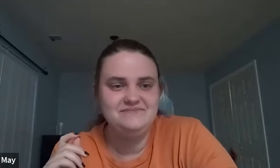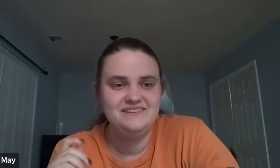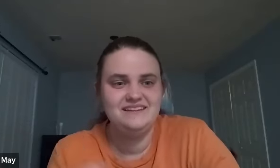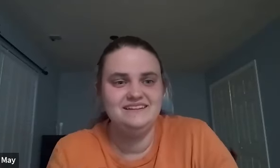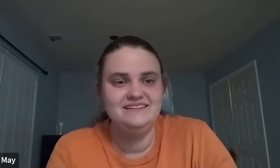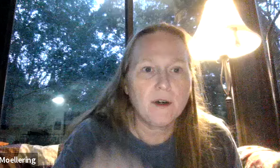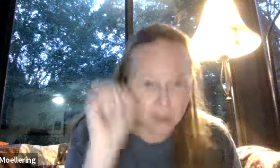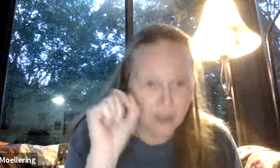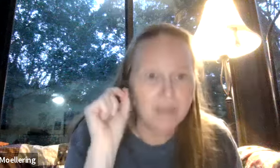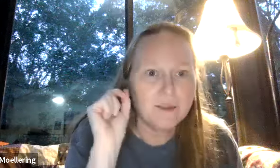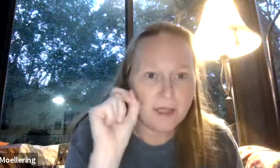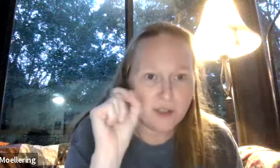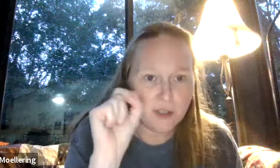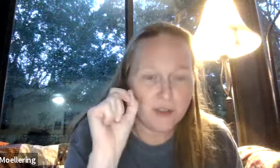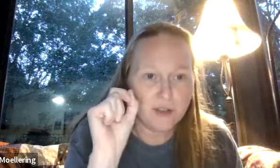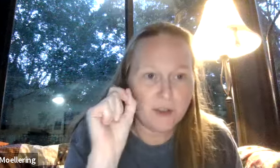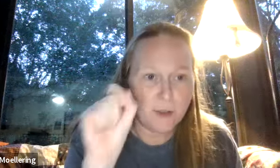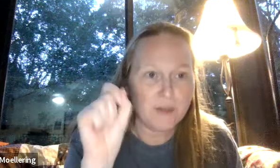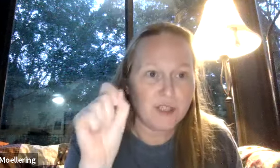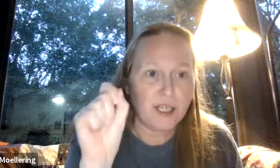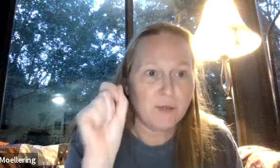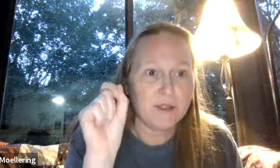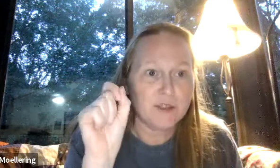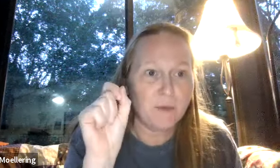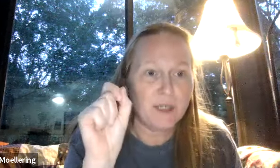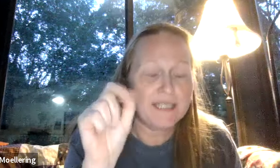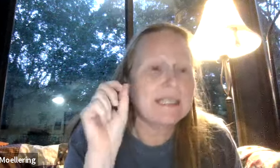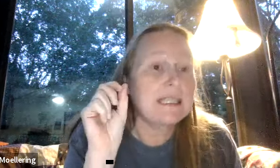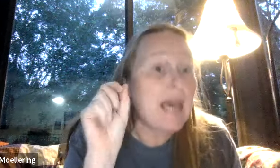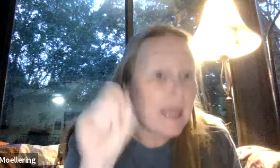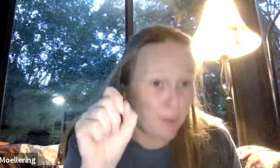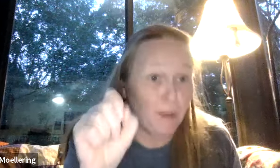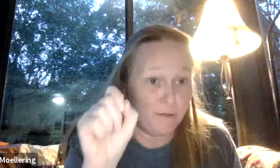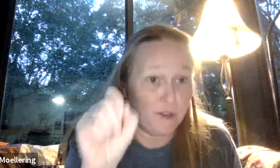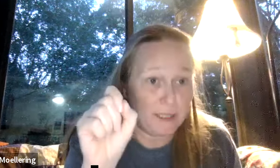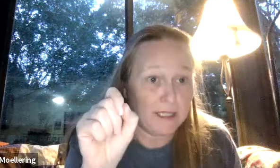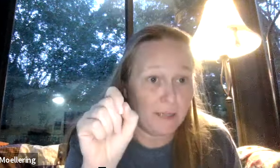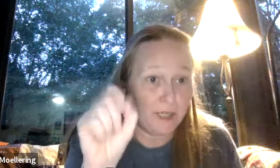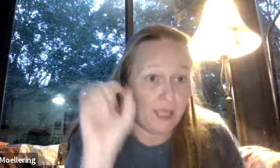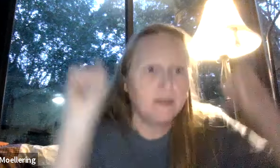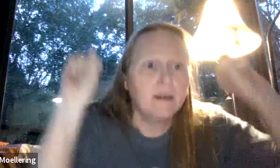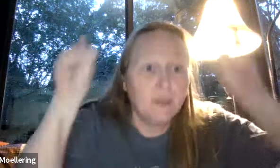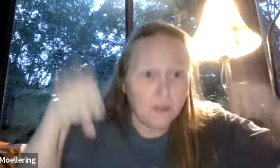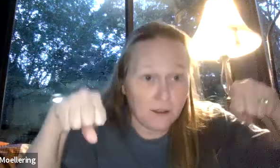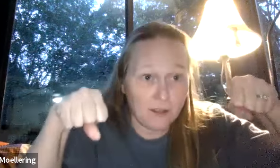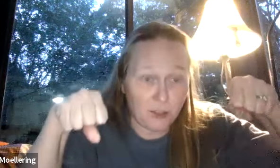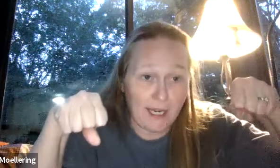you are trying to make sure you understand whether someone is capable of doing something, you